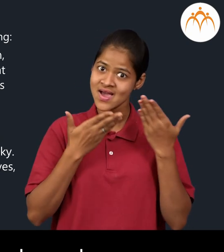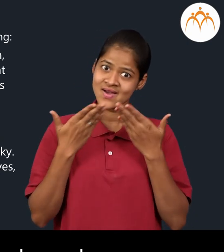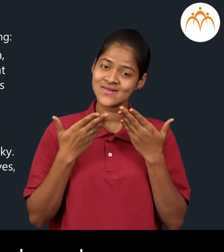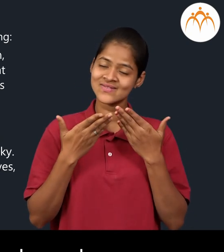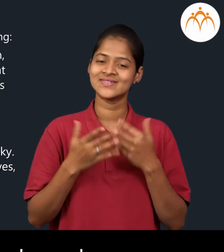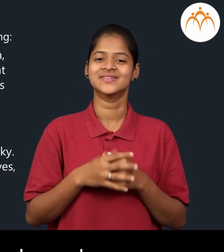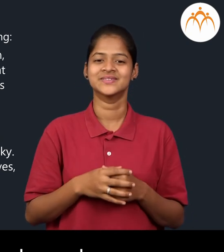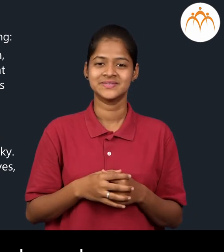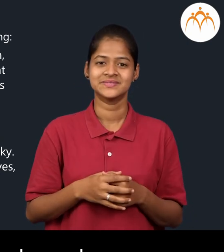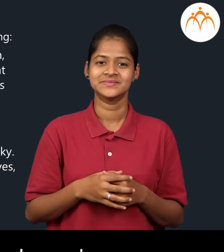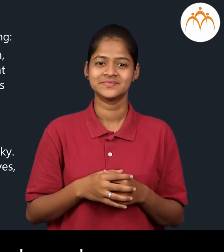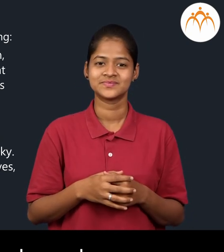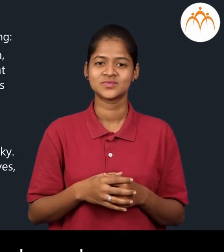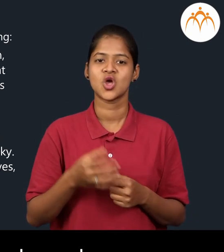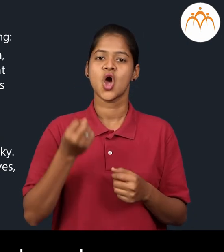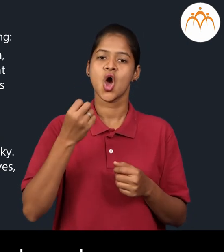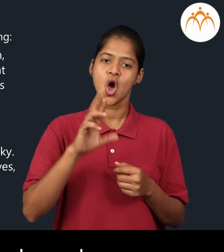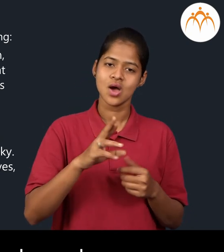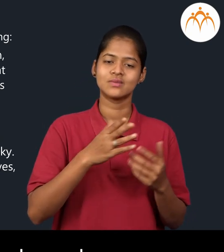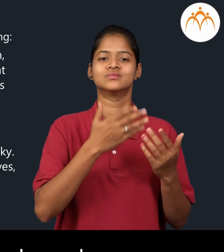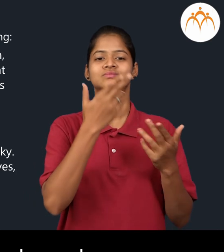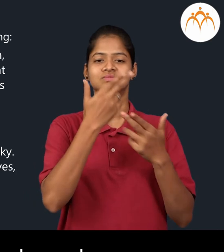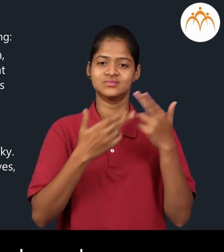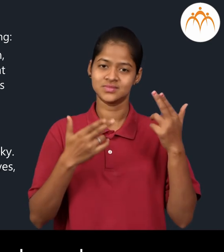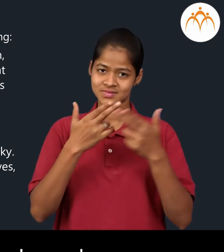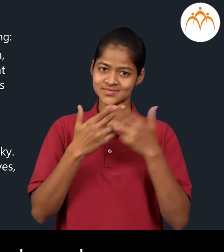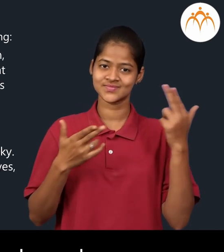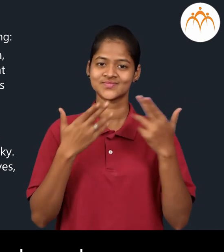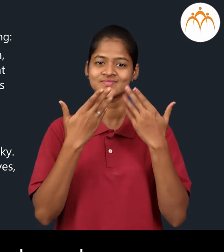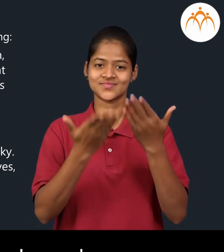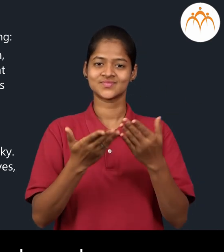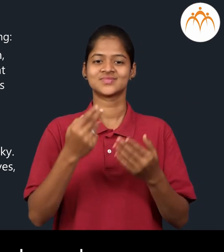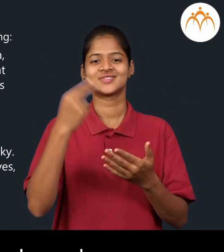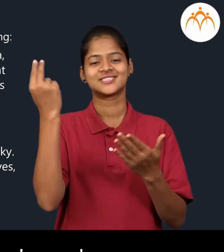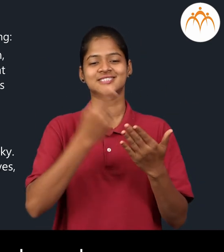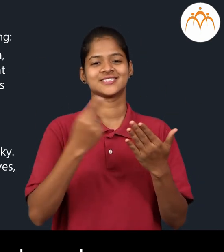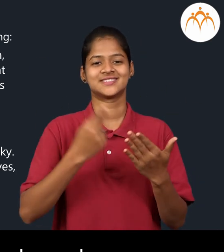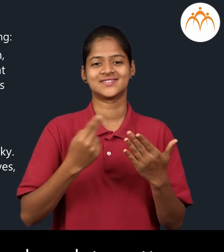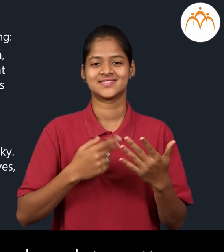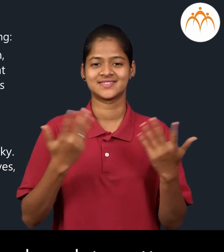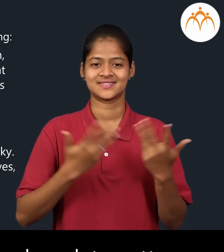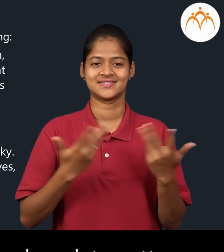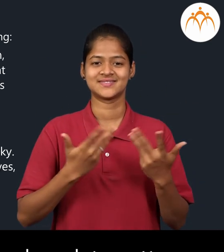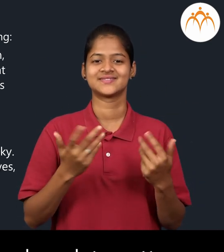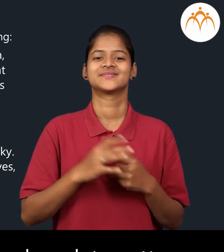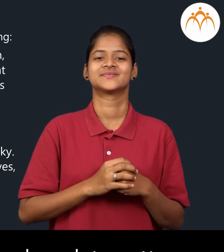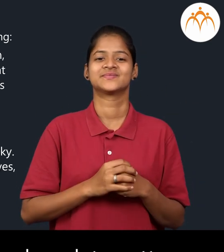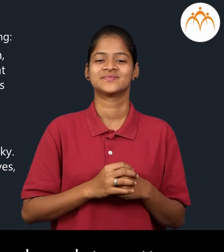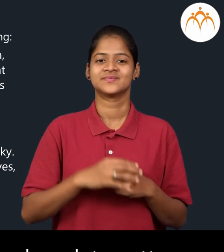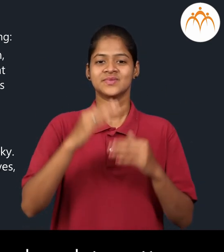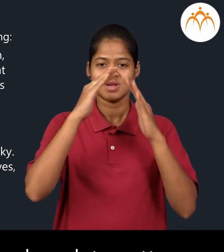Ask them to draw a picture based on a poem. For example,